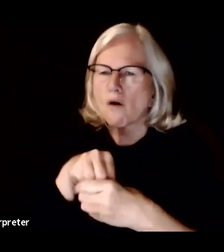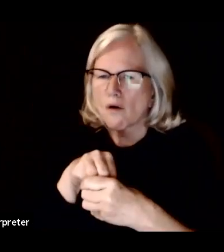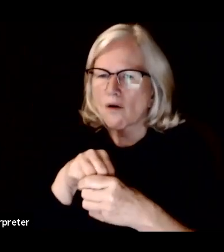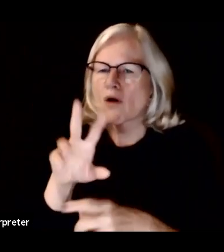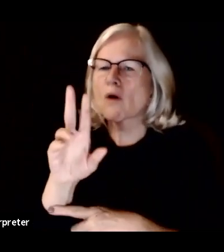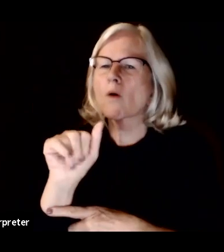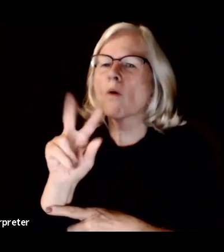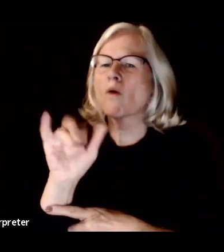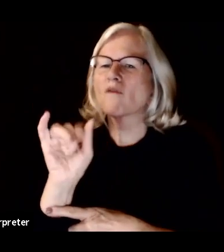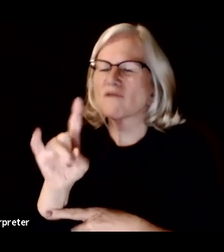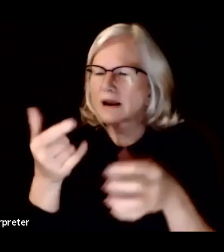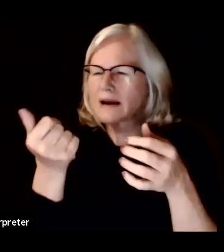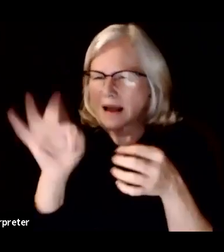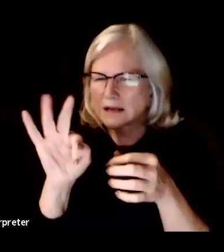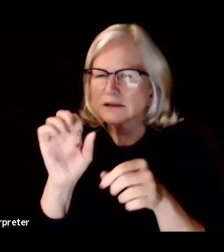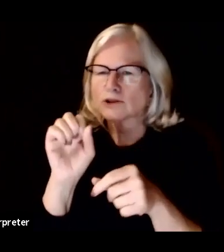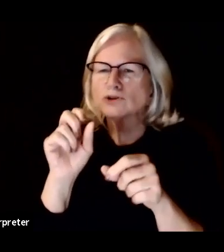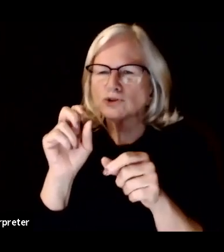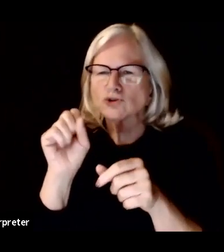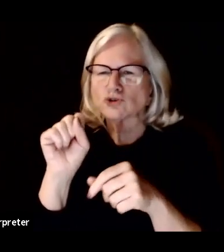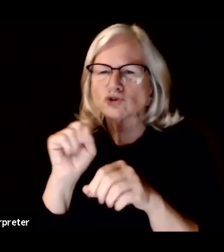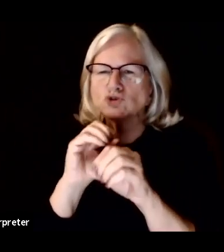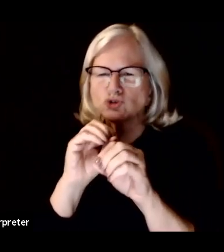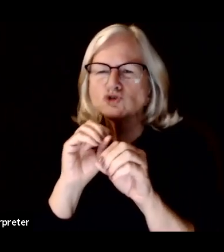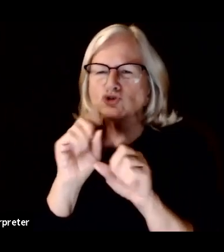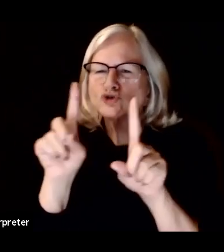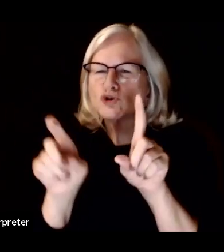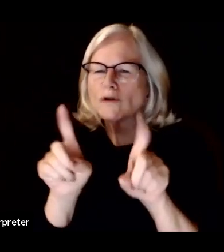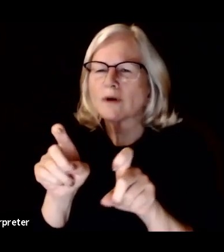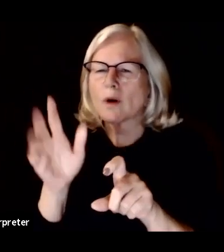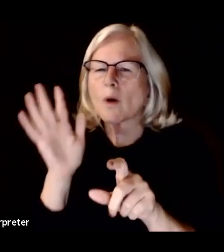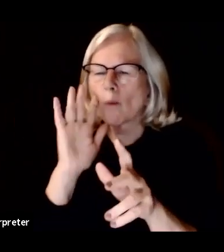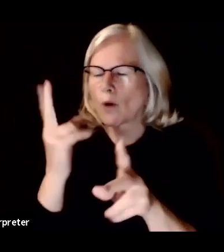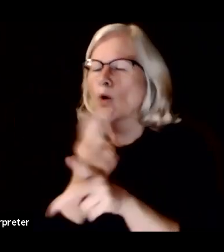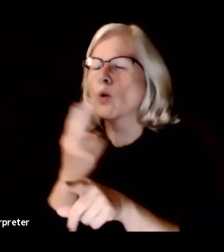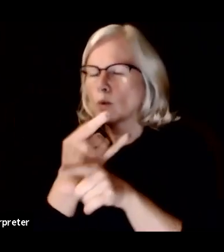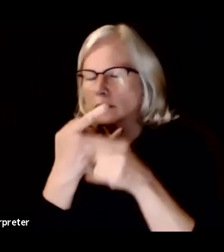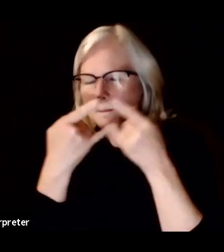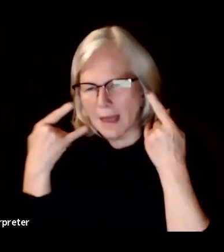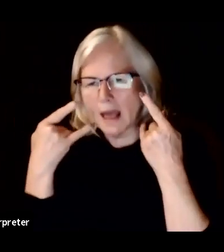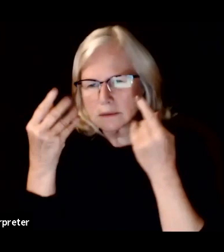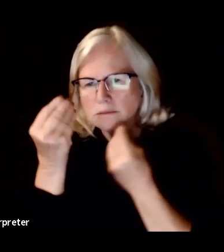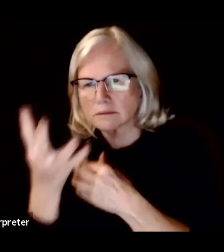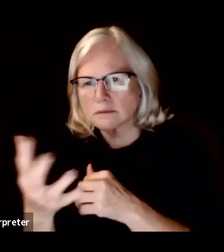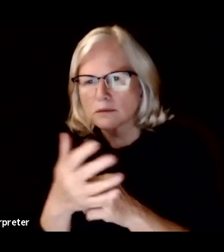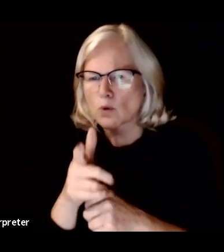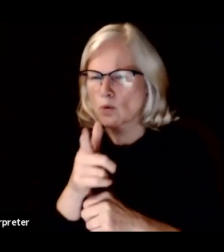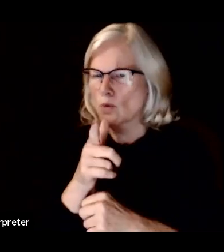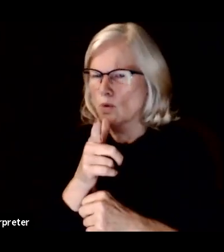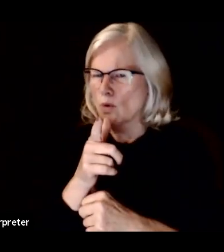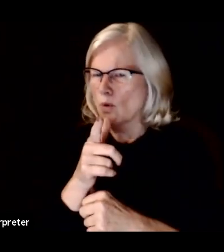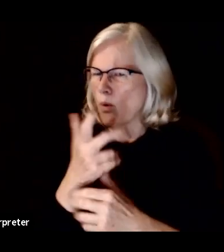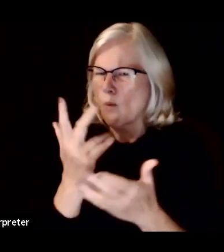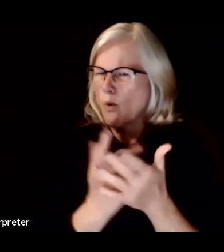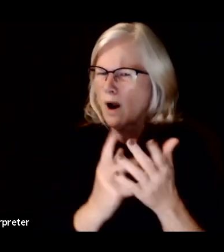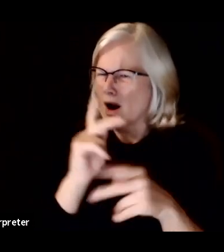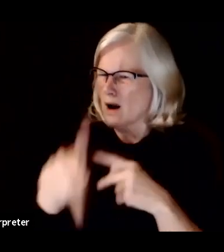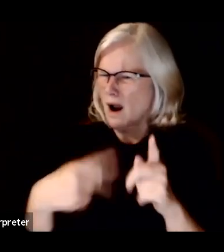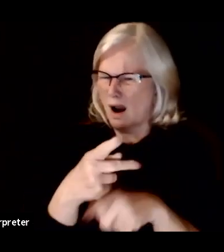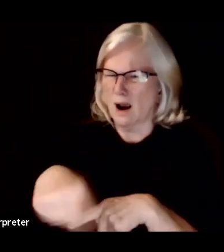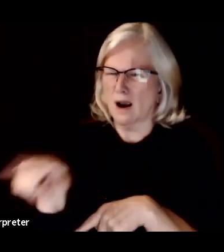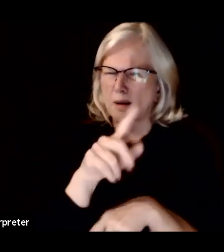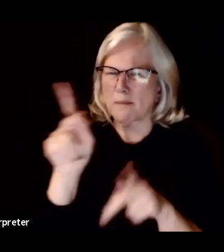masks. The teams consist of public health workers and healthcare providers. So